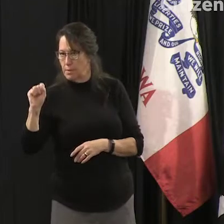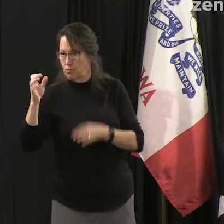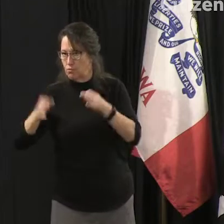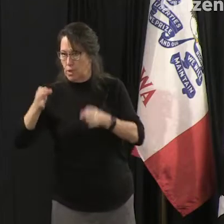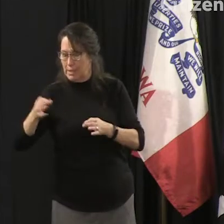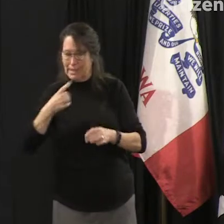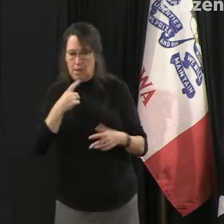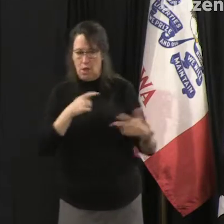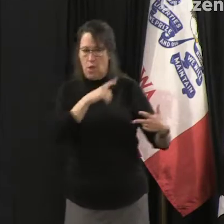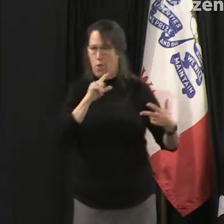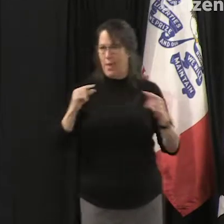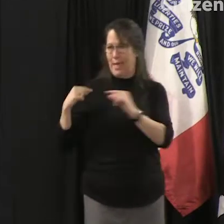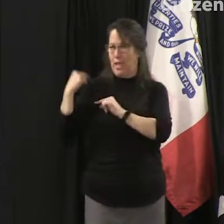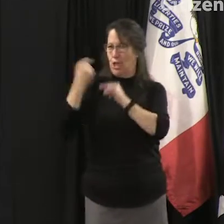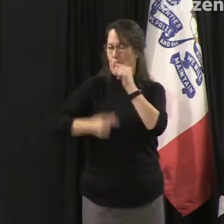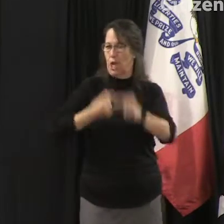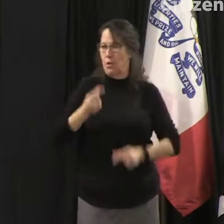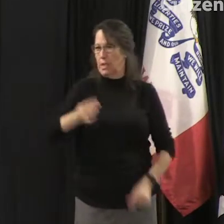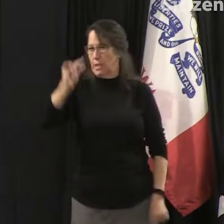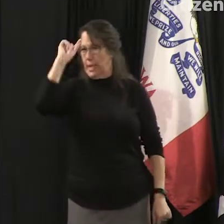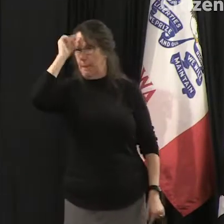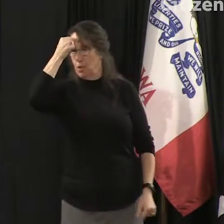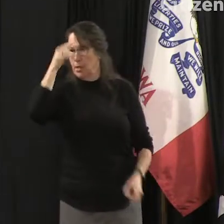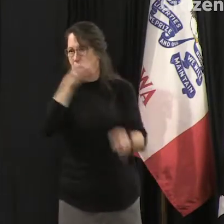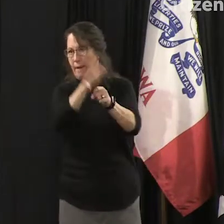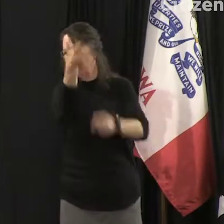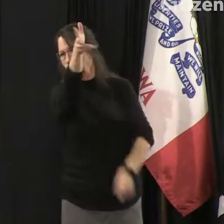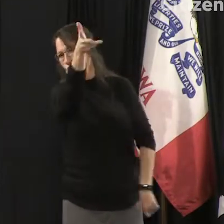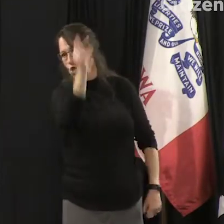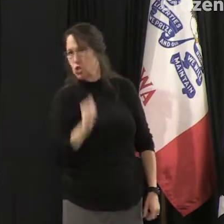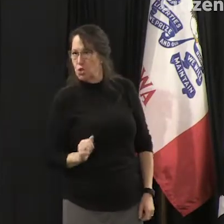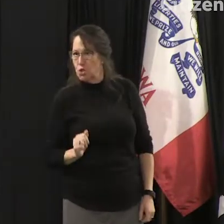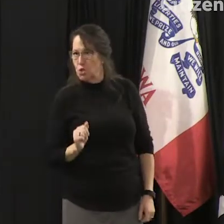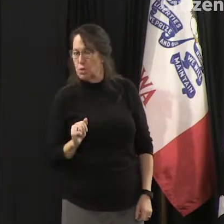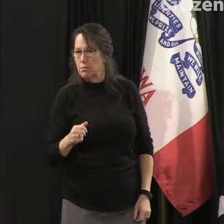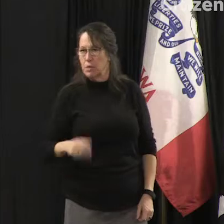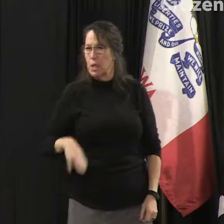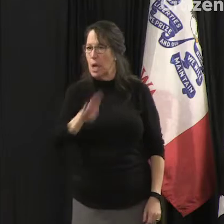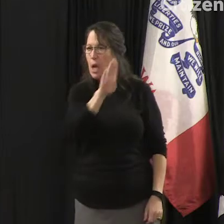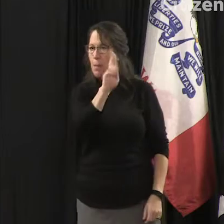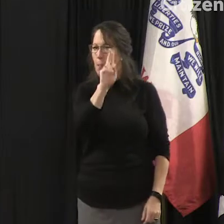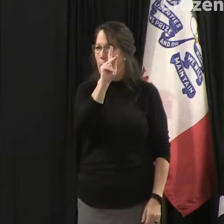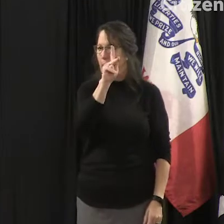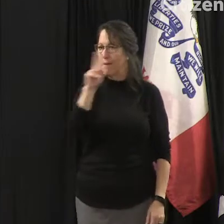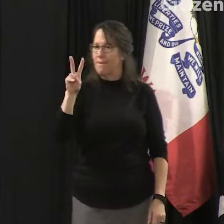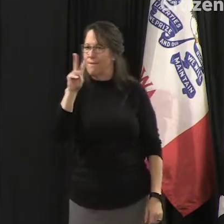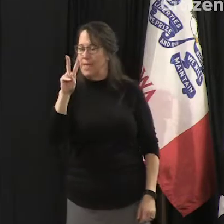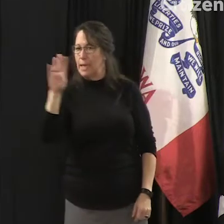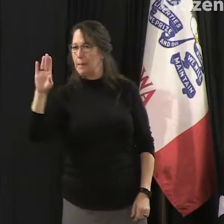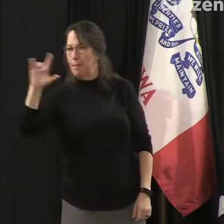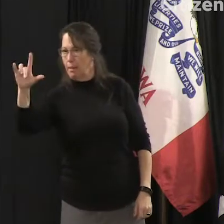said that three generations of imbeciles are enough. Buck v. Bell, that's the name of the case,